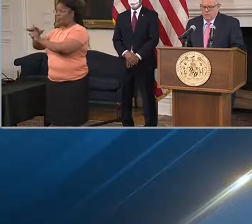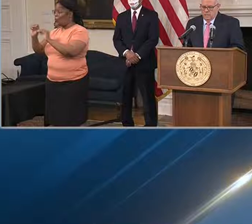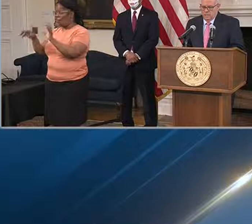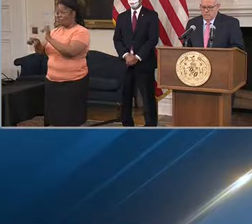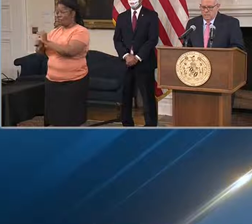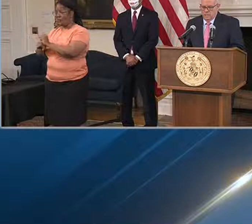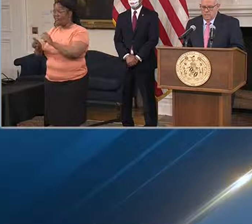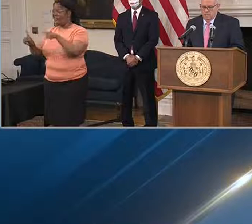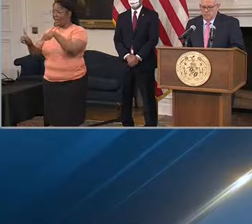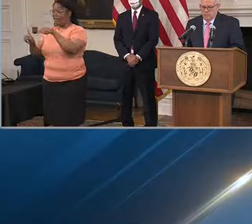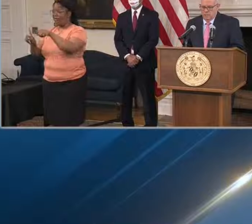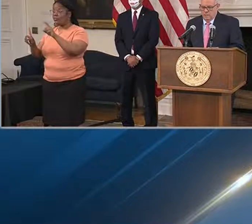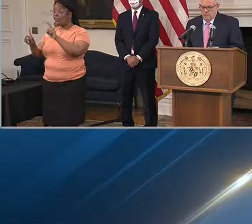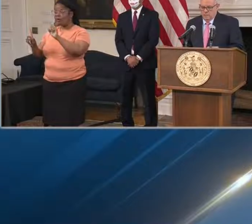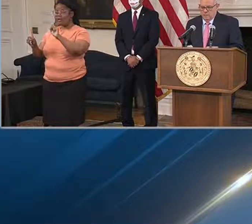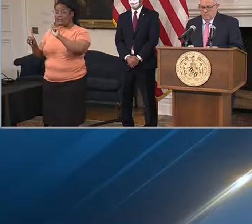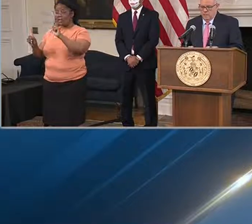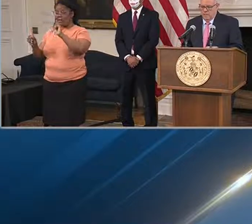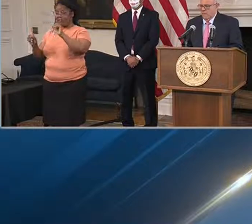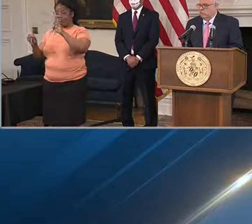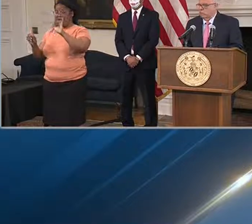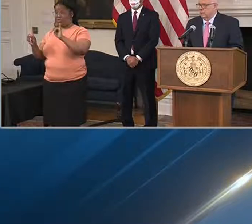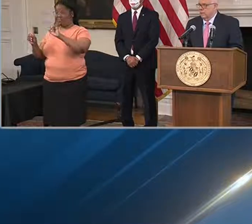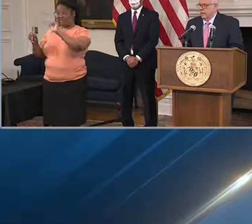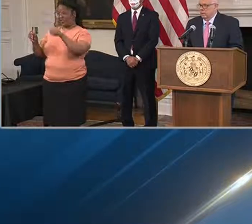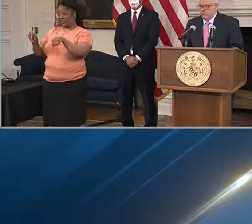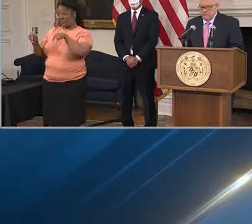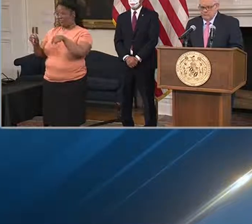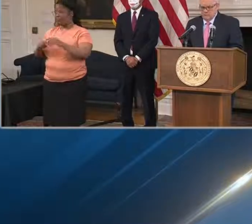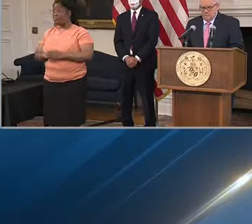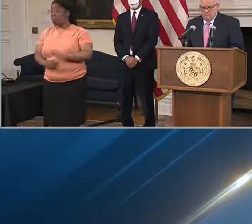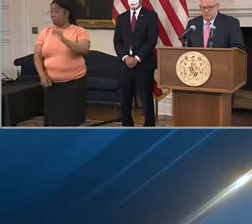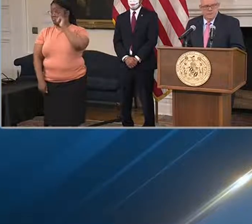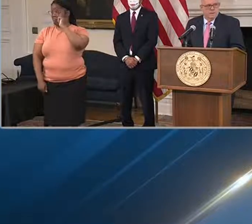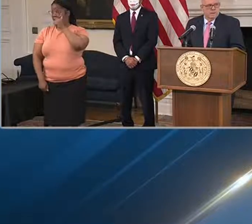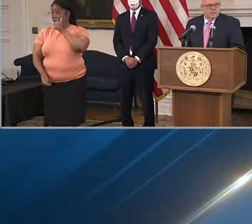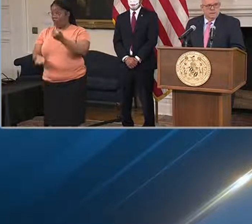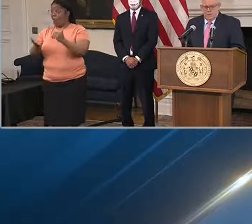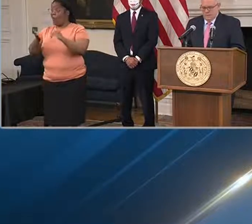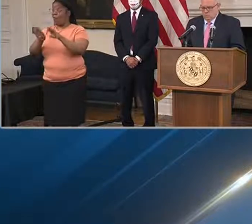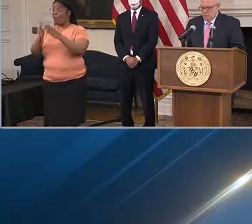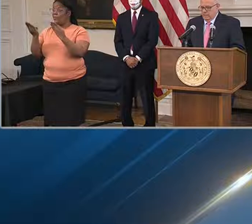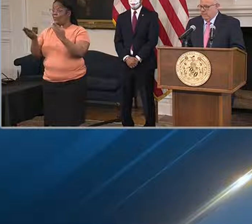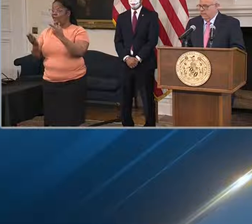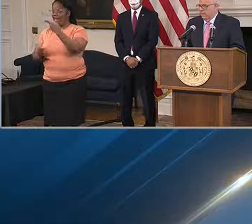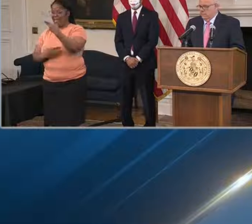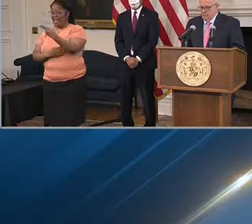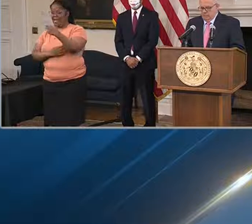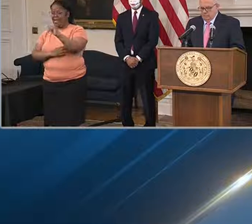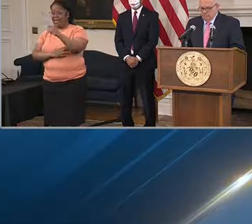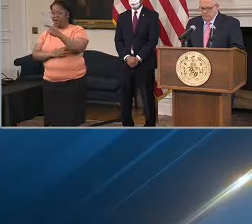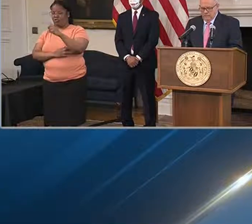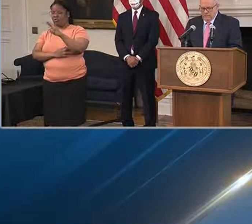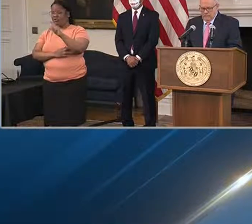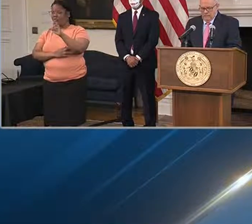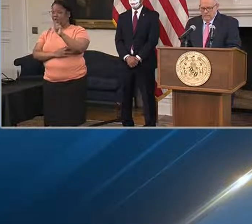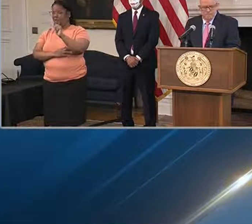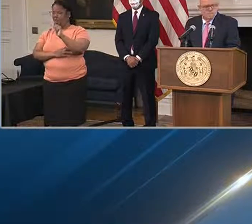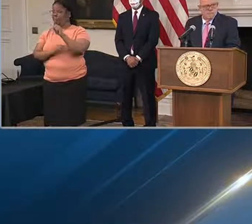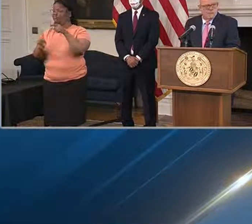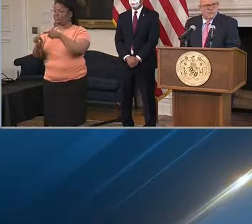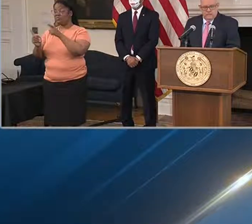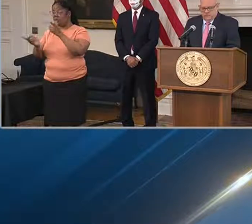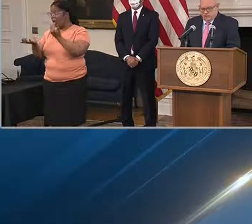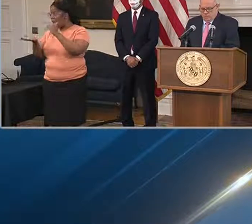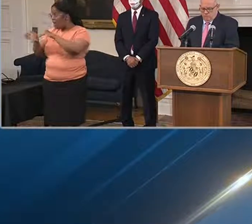Tomorrow, we will begin the no appointment necessary line also at the Hagerstown site, then next week at M&T Bank